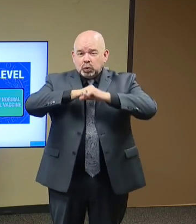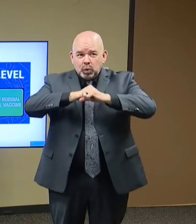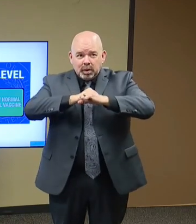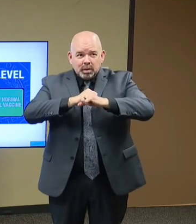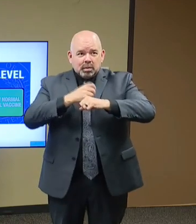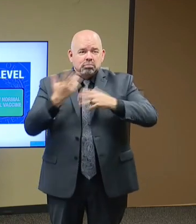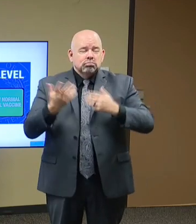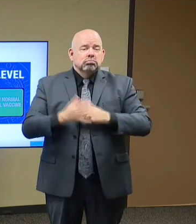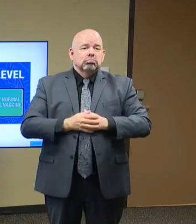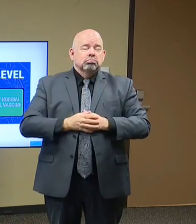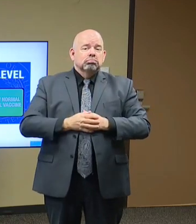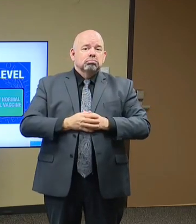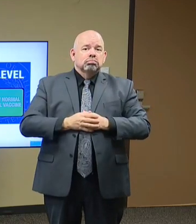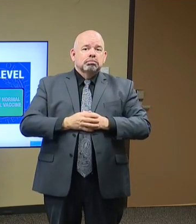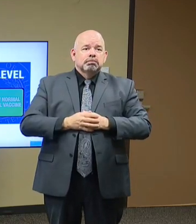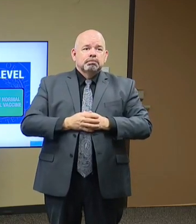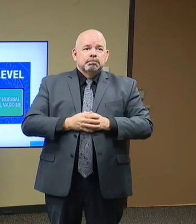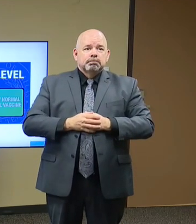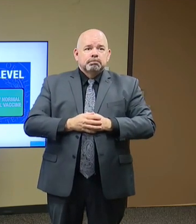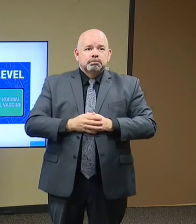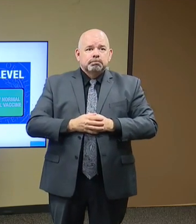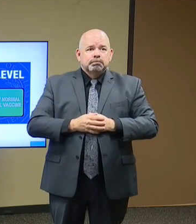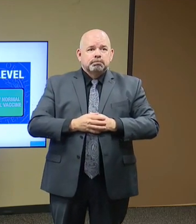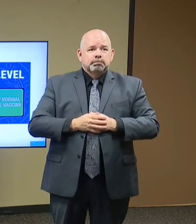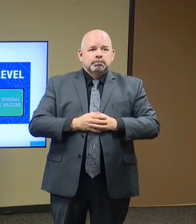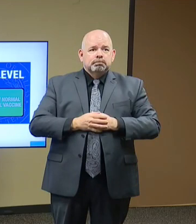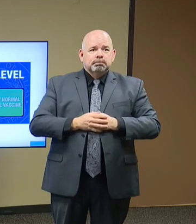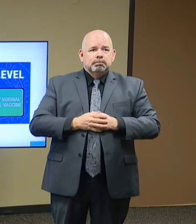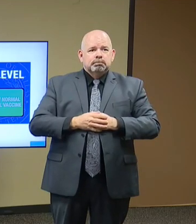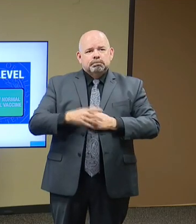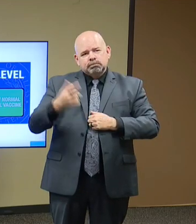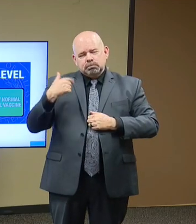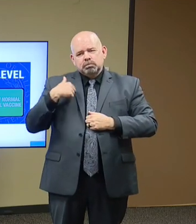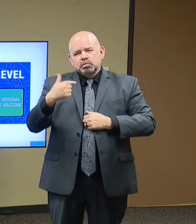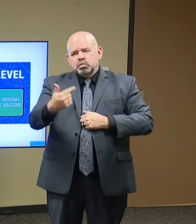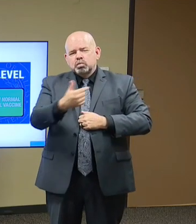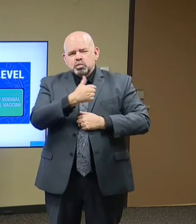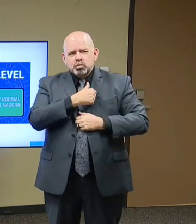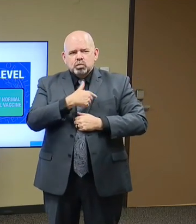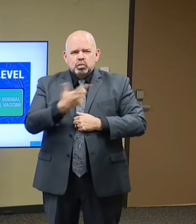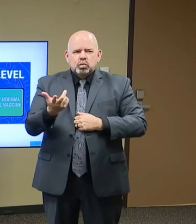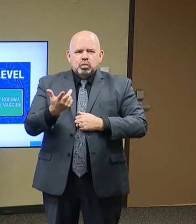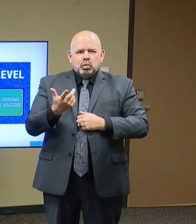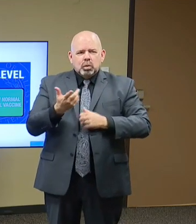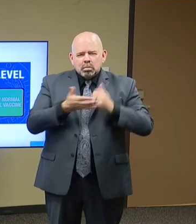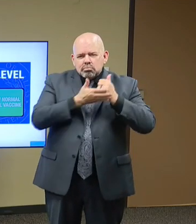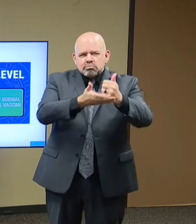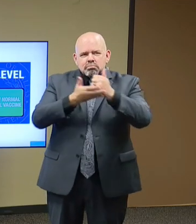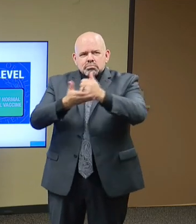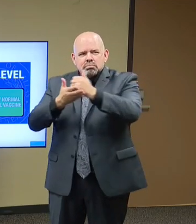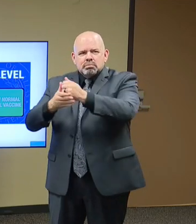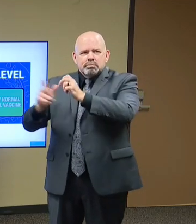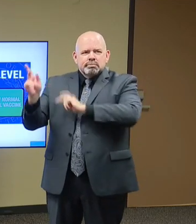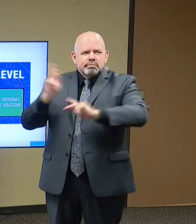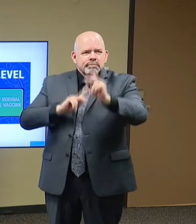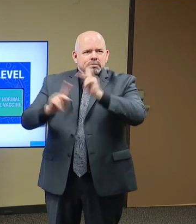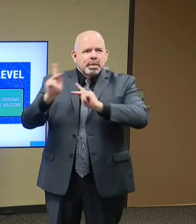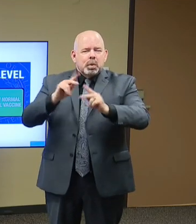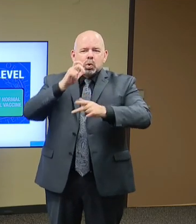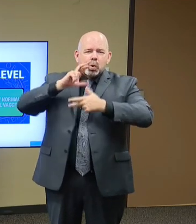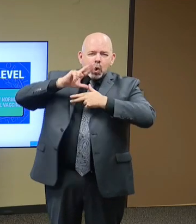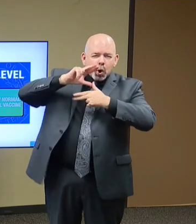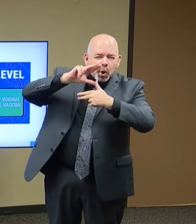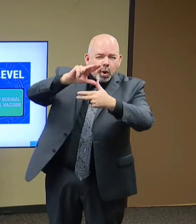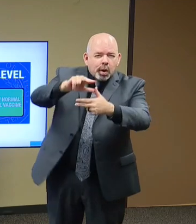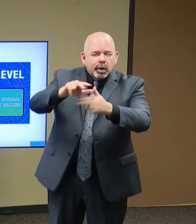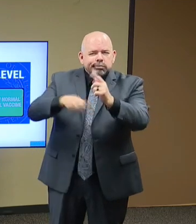They did a great job on helping the people with the hurricane relief. We've still got about 2,500 people from the coast